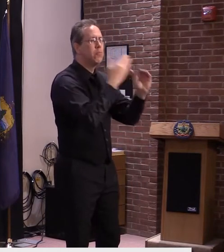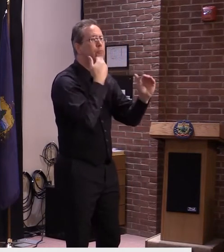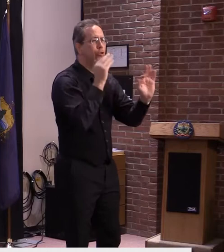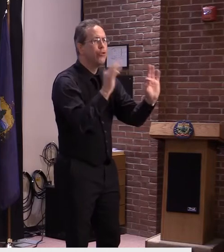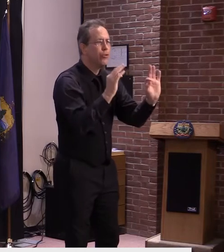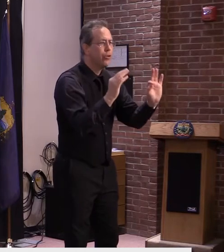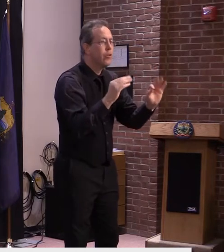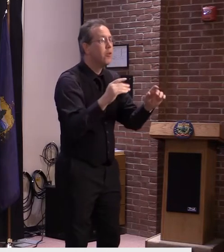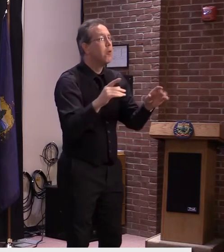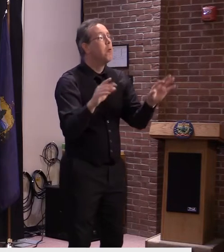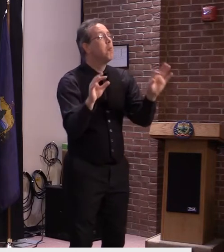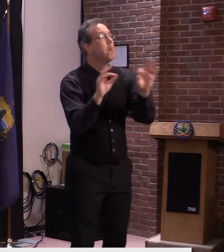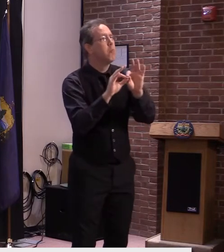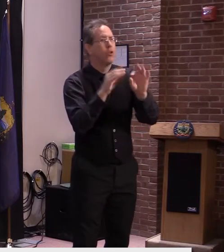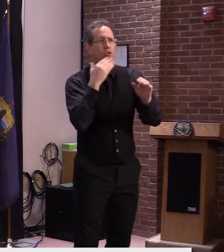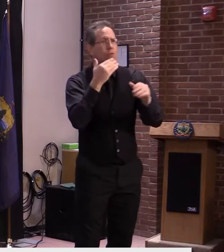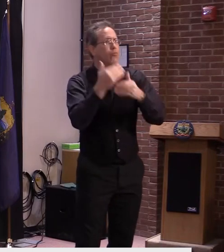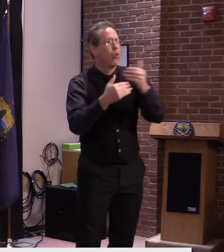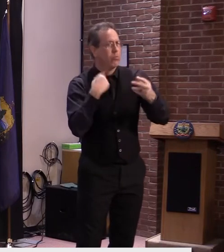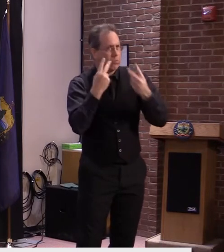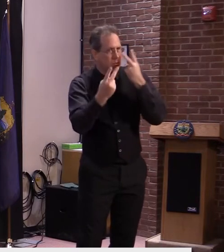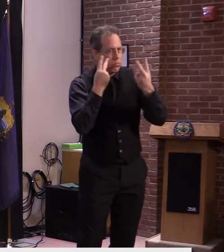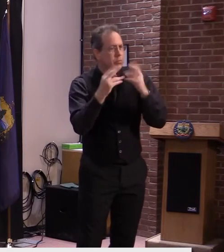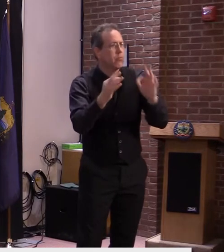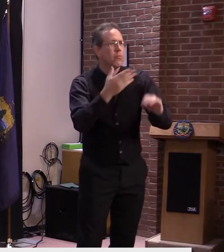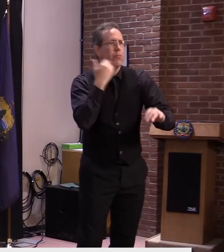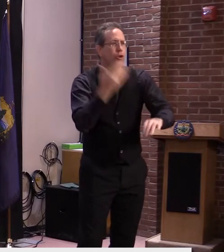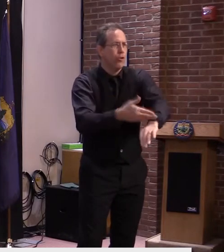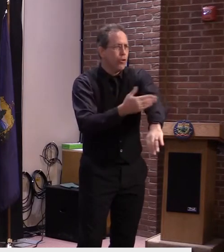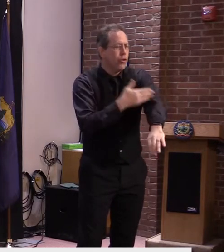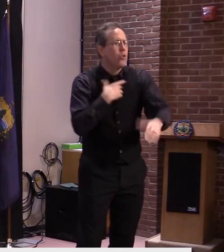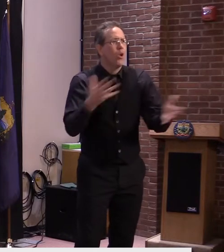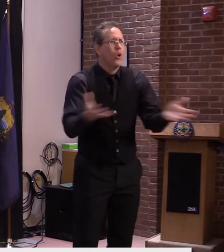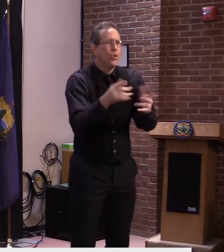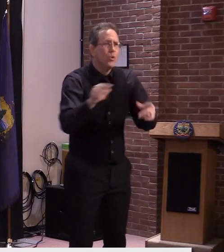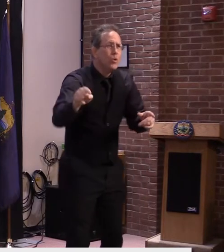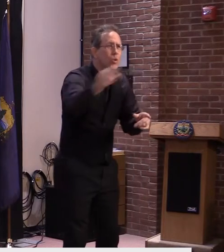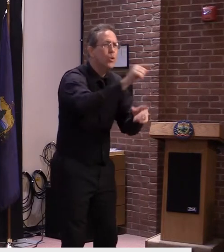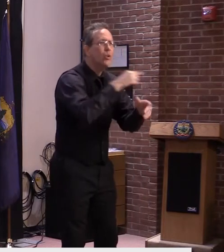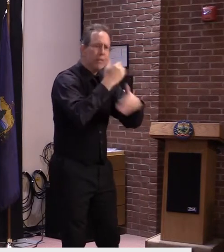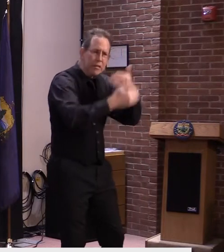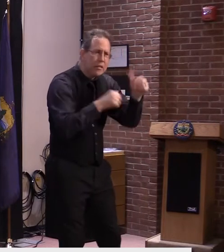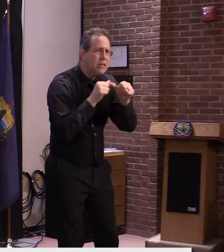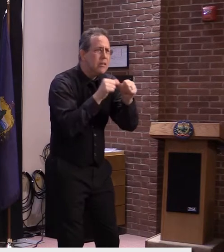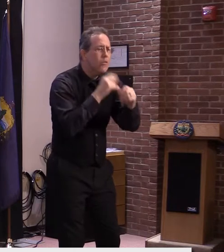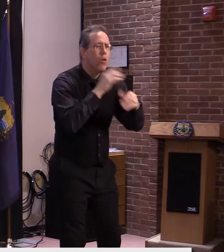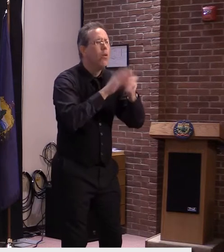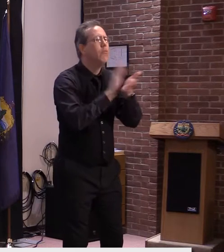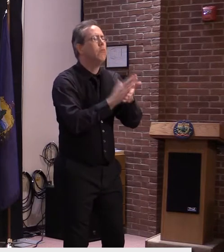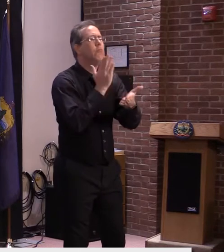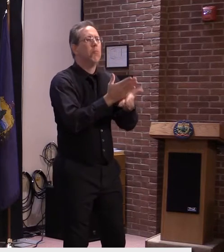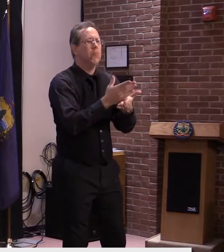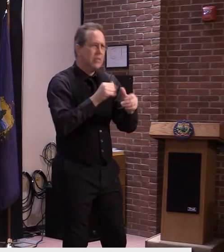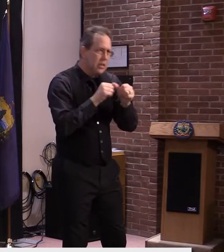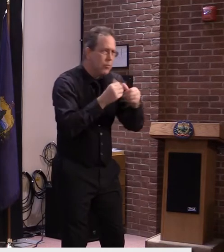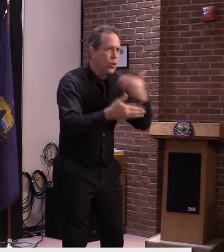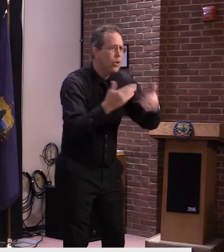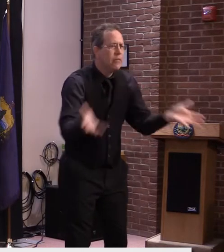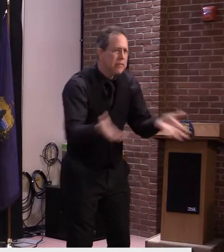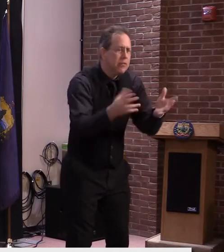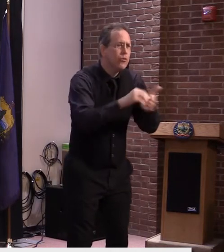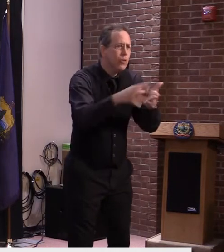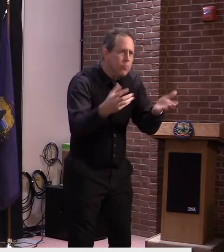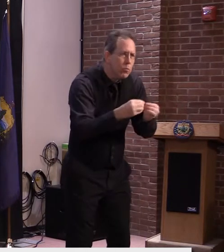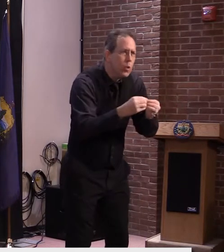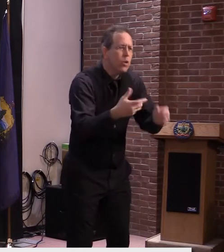however, so I continue to encourage parents to get their children vaccinated and to get their boosters when they're eligible. We are